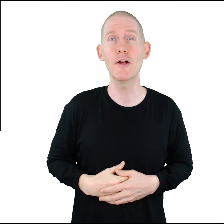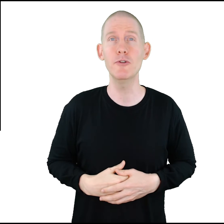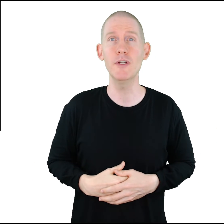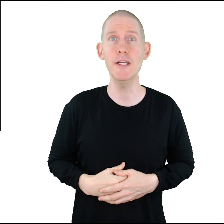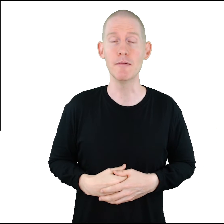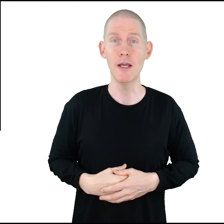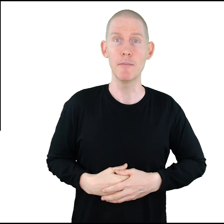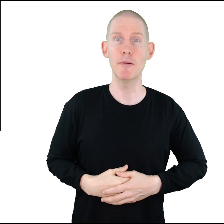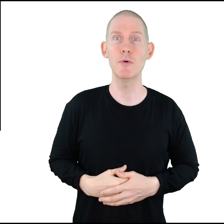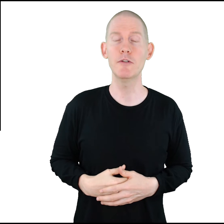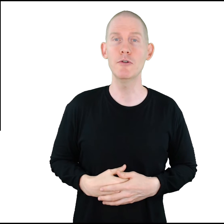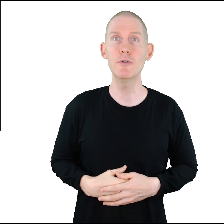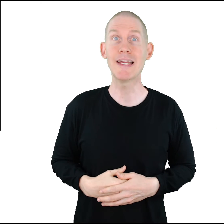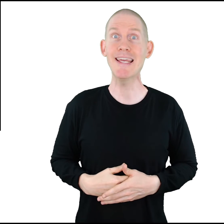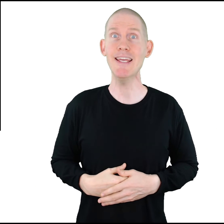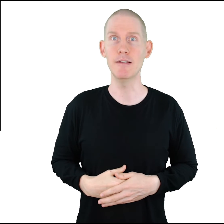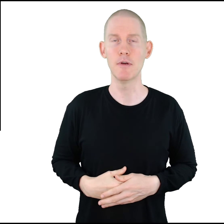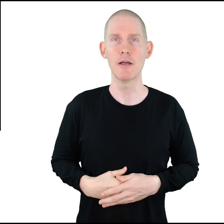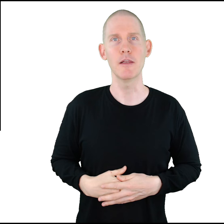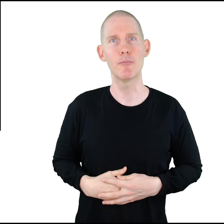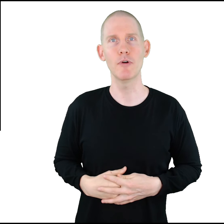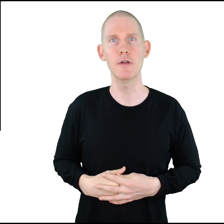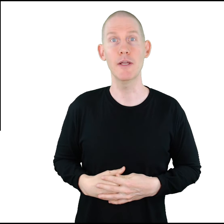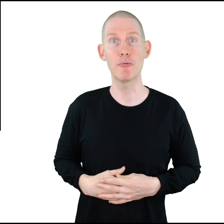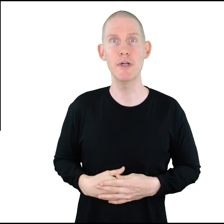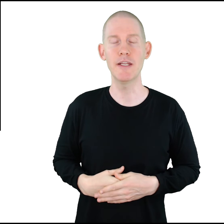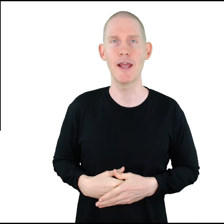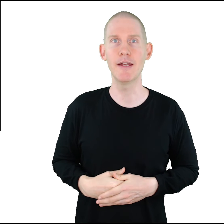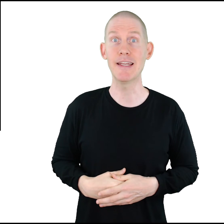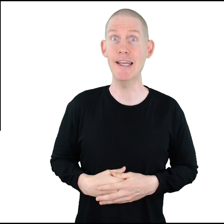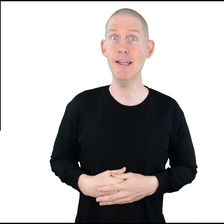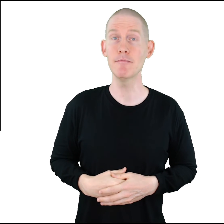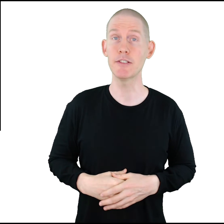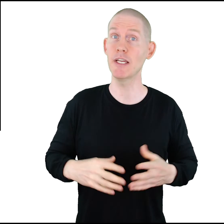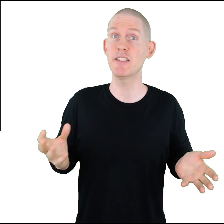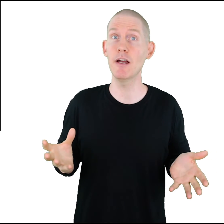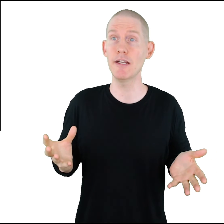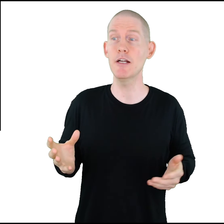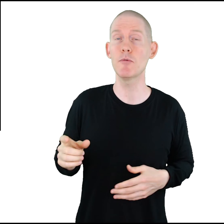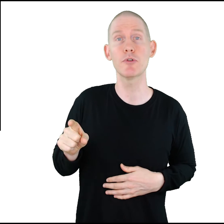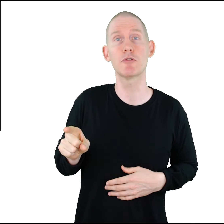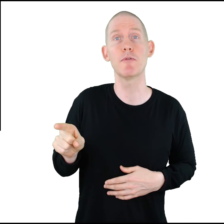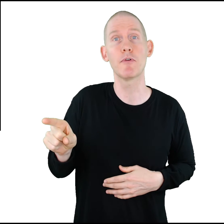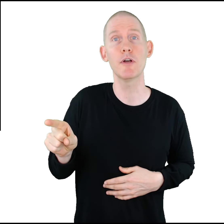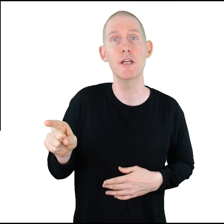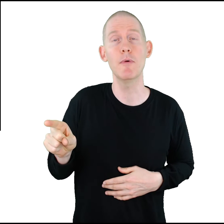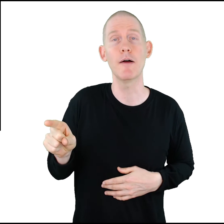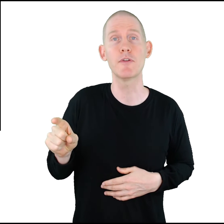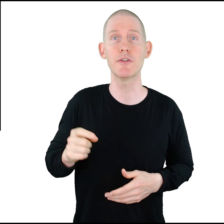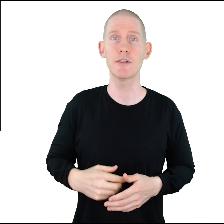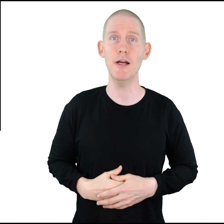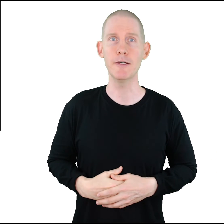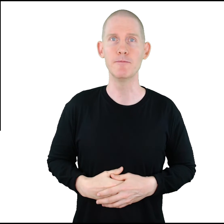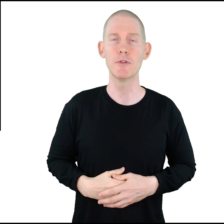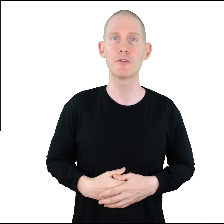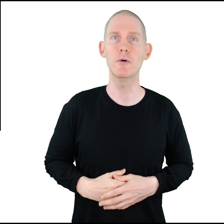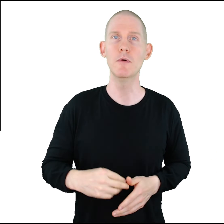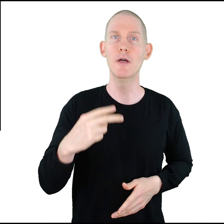you need. Maybe we do he. Lip read. Can he. Let's say he's not here, but we'll just refer to him off to the side. So